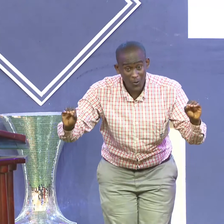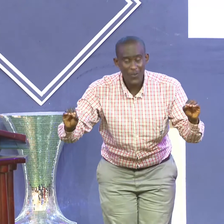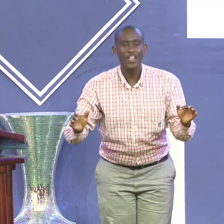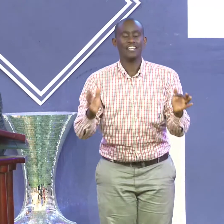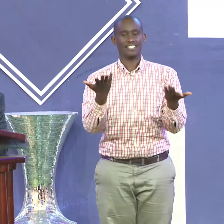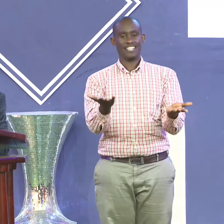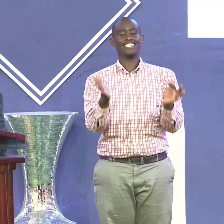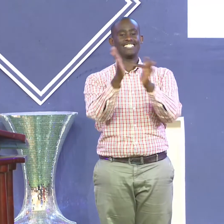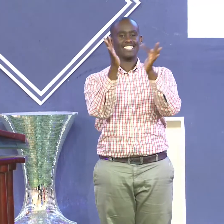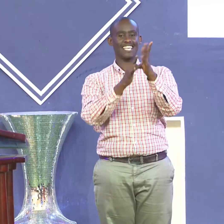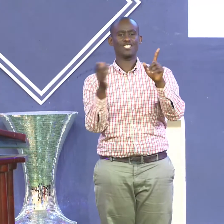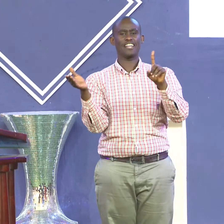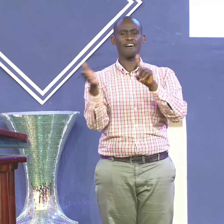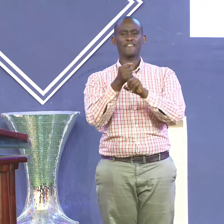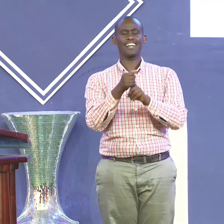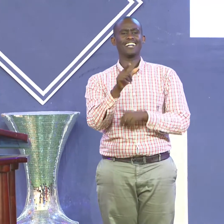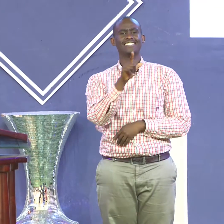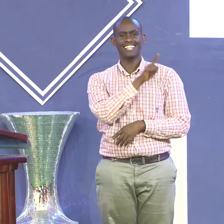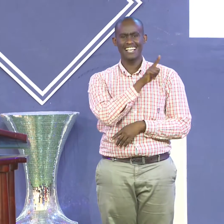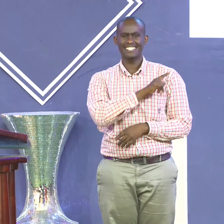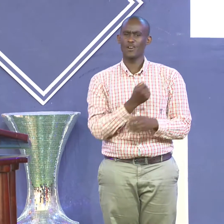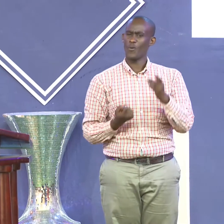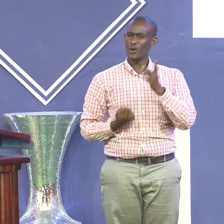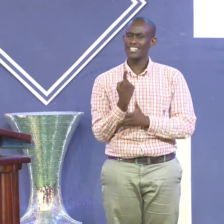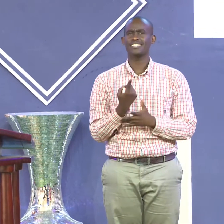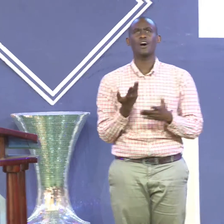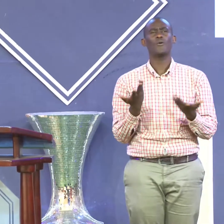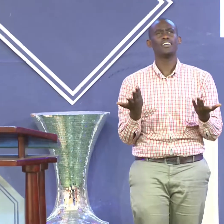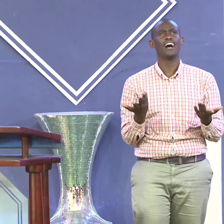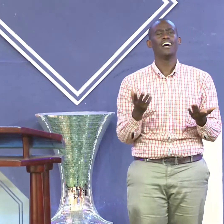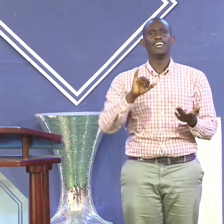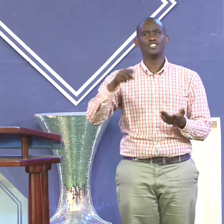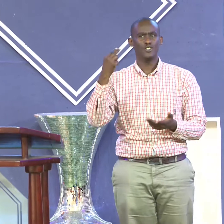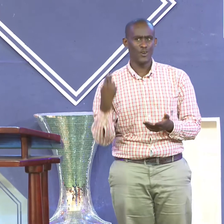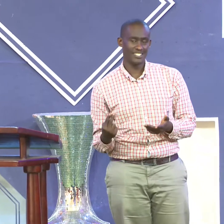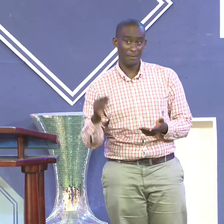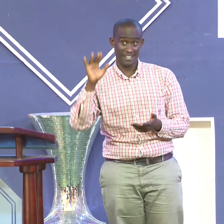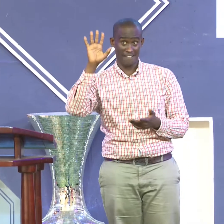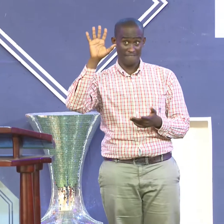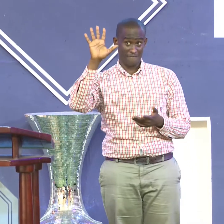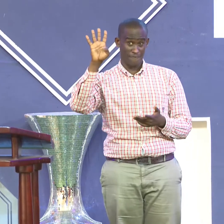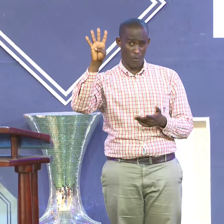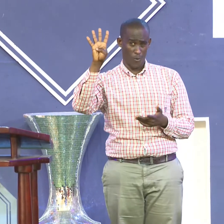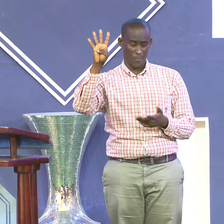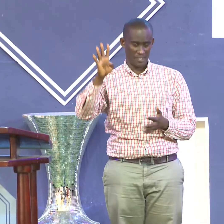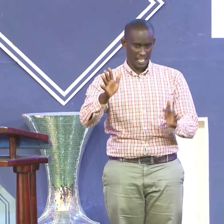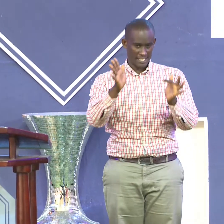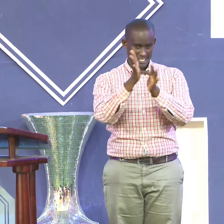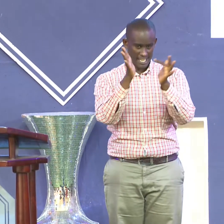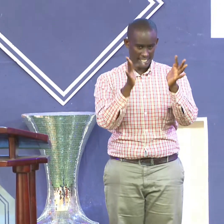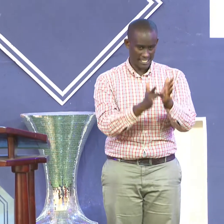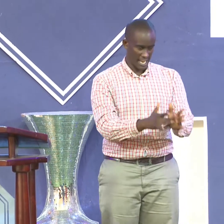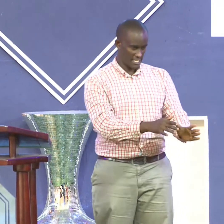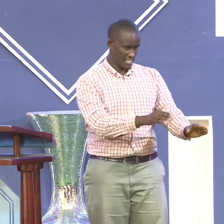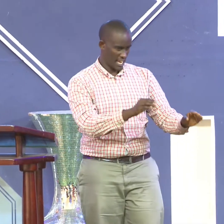Yafuna chance. He got a chance. Mu Yokaane sura y'okuna. In John chapter 4. N'asisinkana n'omukazi omwenzi.